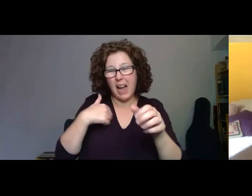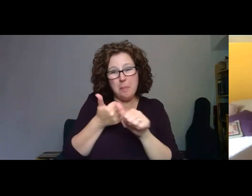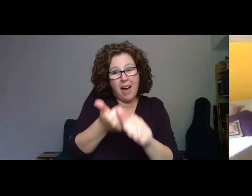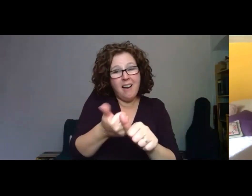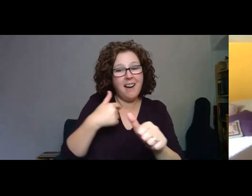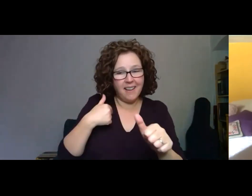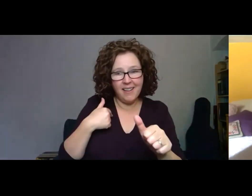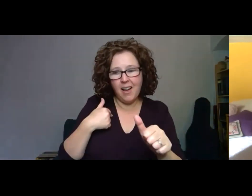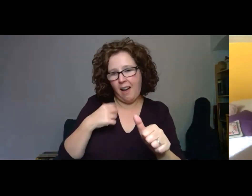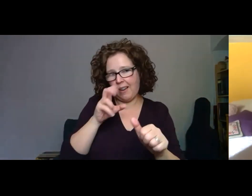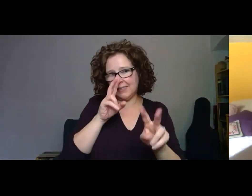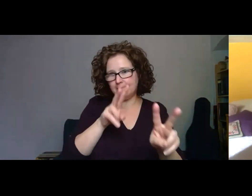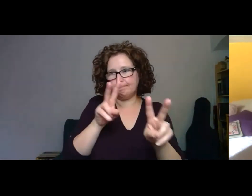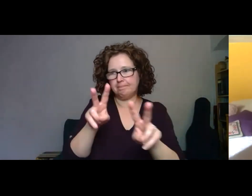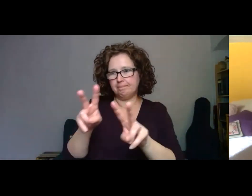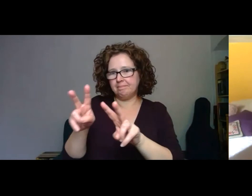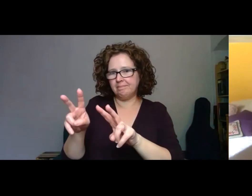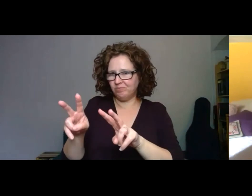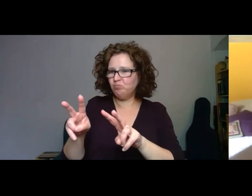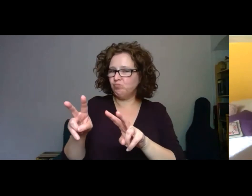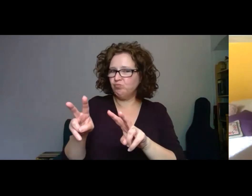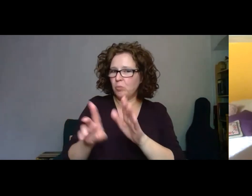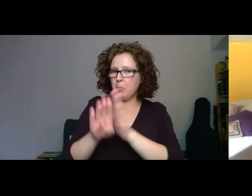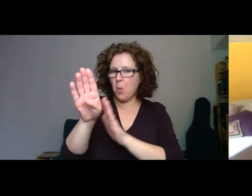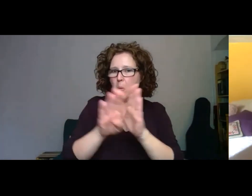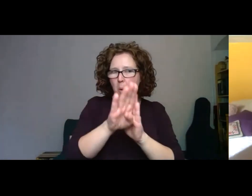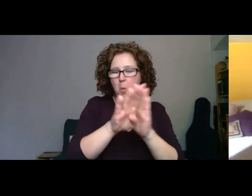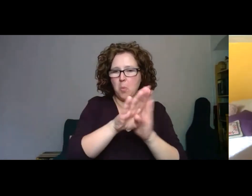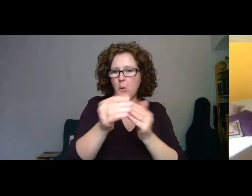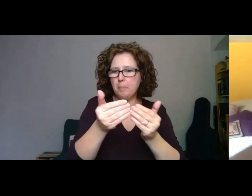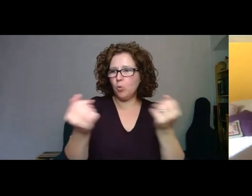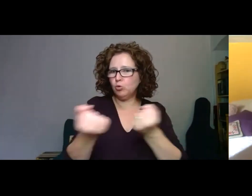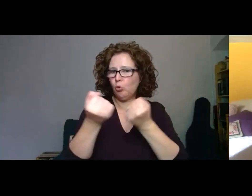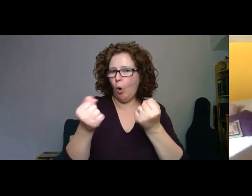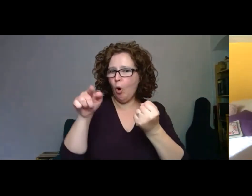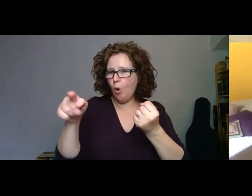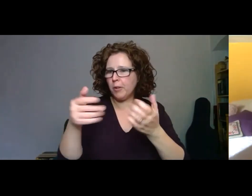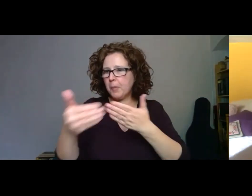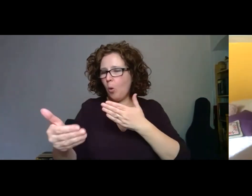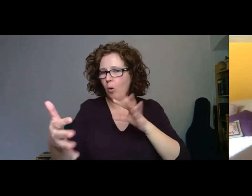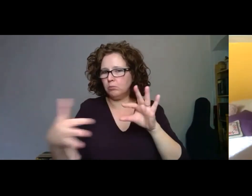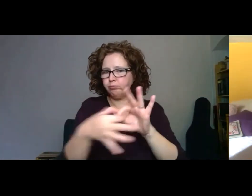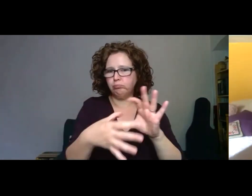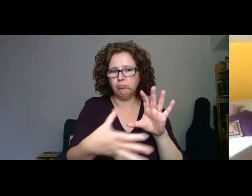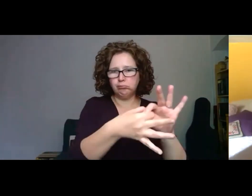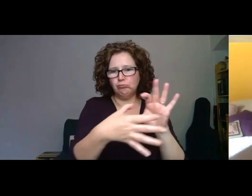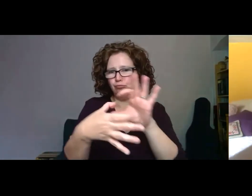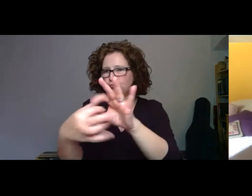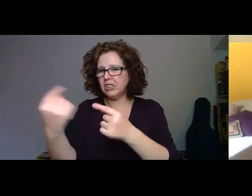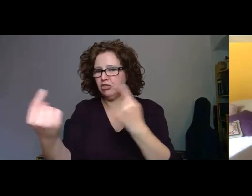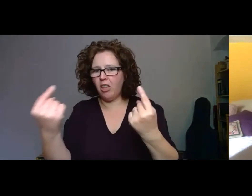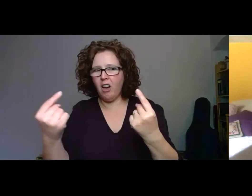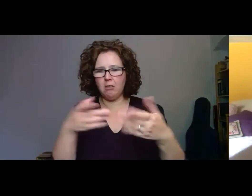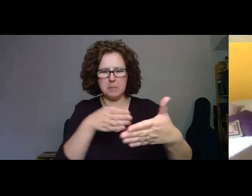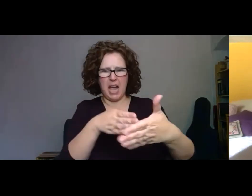that people are becoming stronger, more connected, and braver to break the